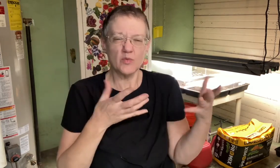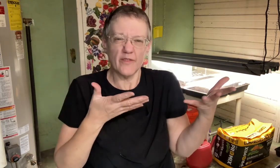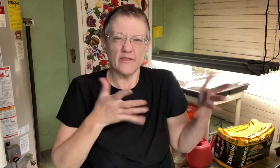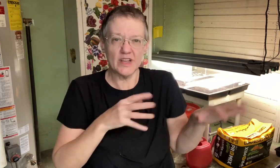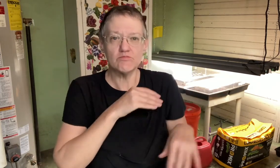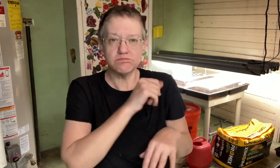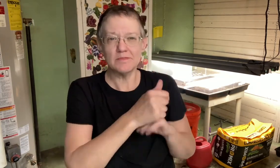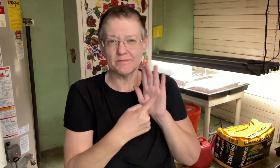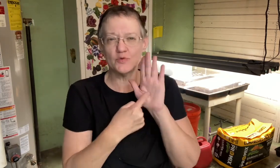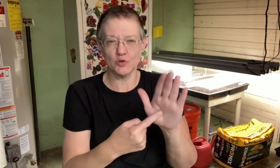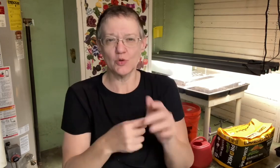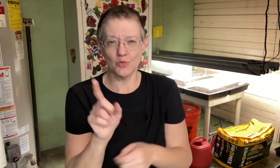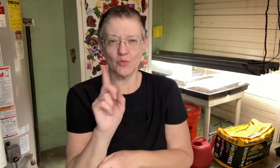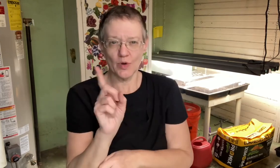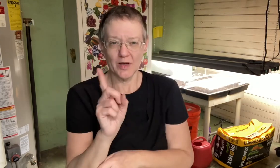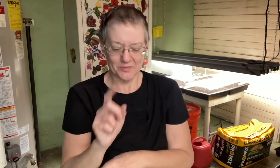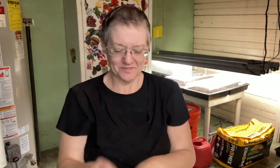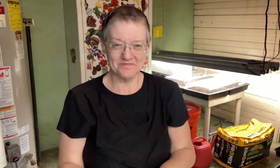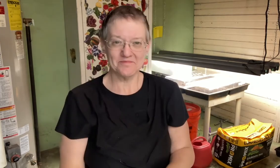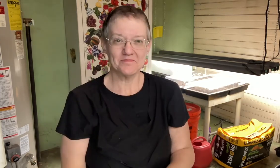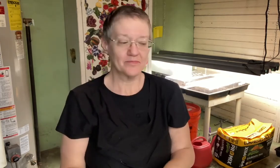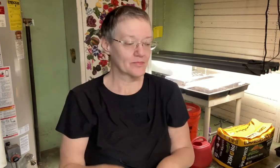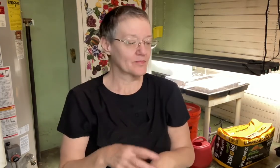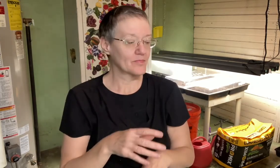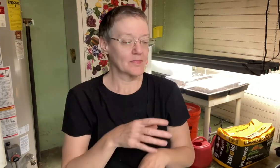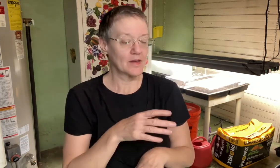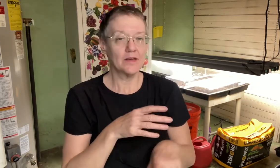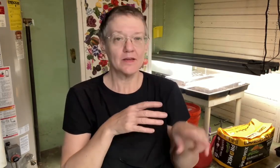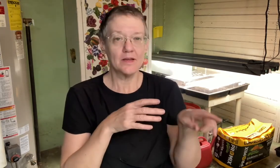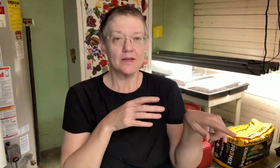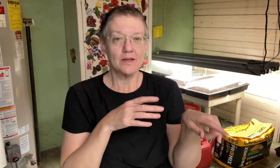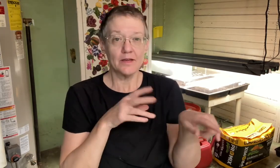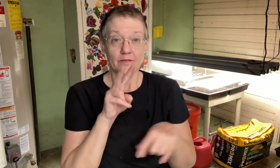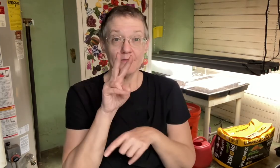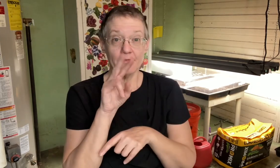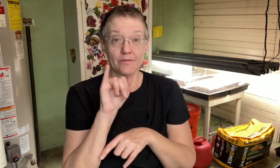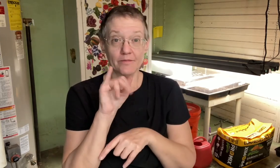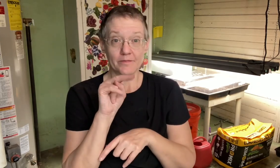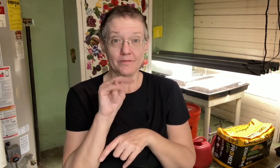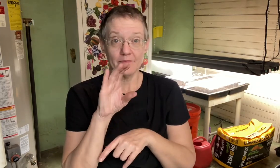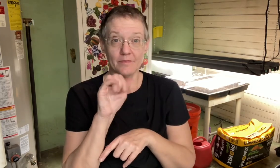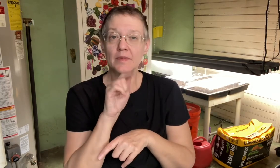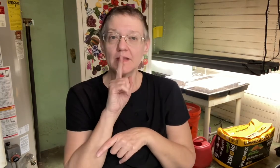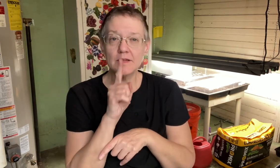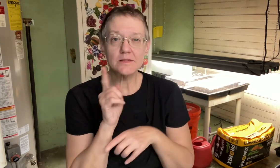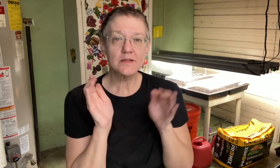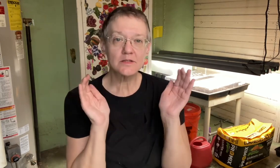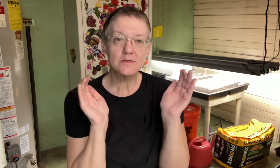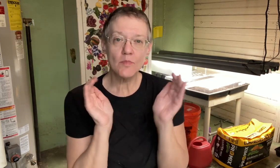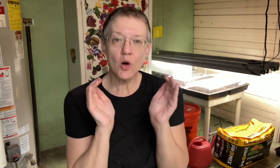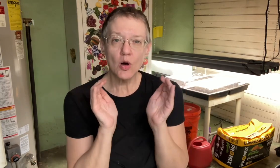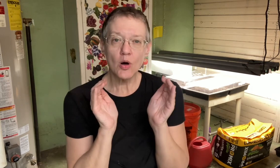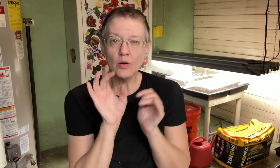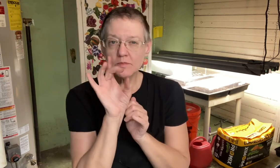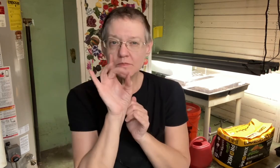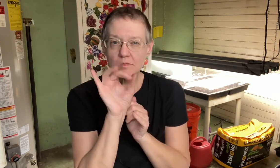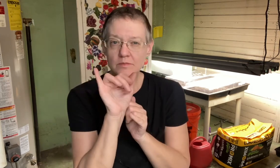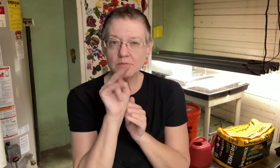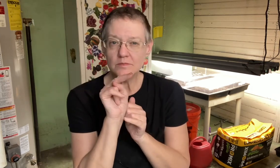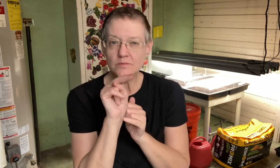front, I have some porch pots. After I finish sowing these seeds, I'll show you where. Now, vinca is small. It's